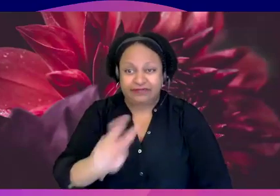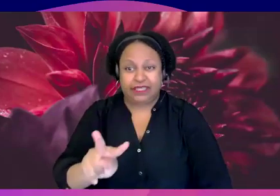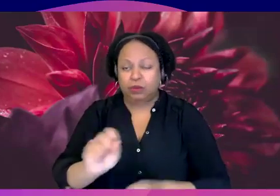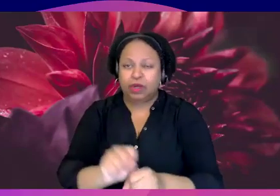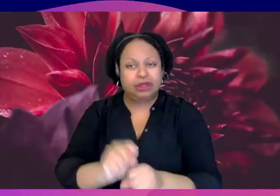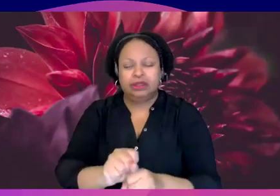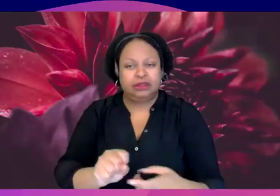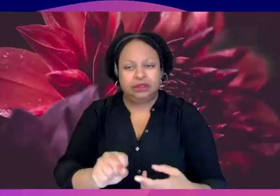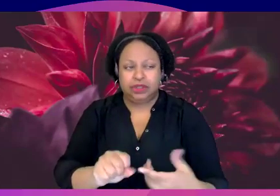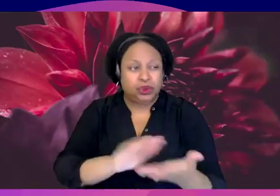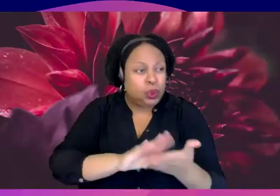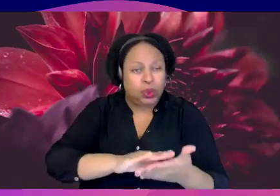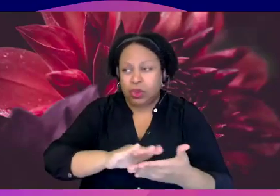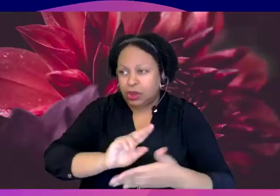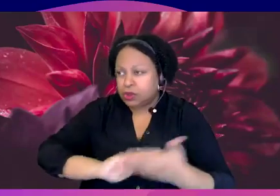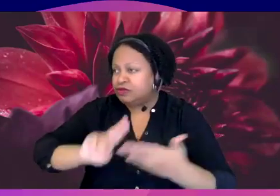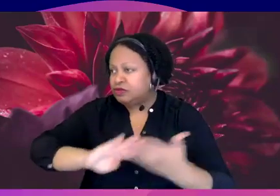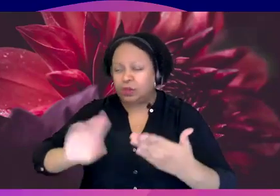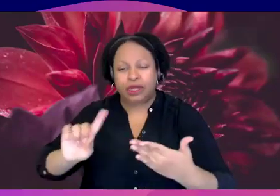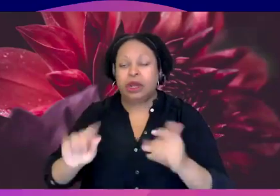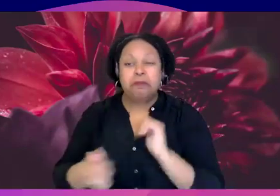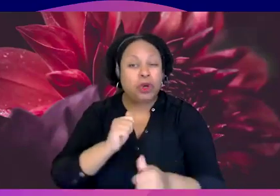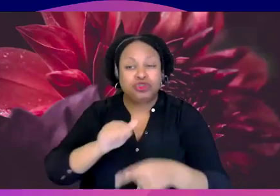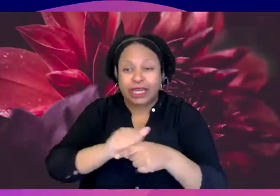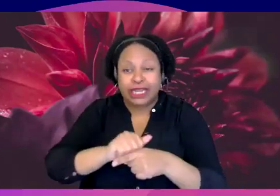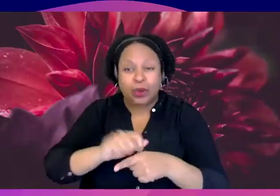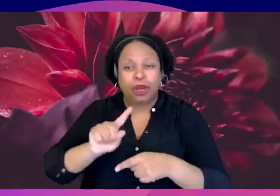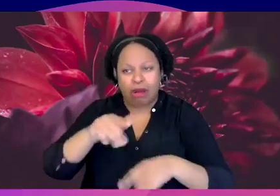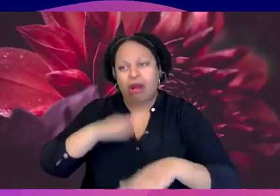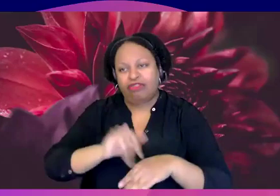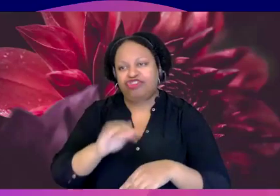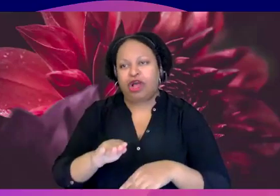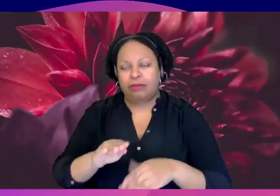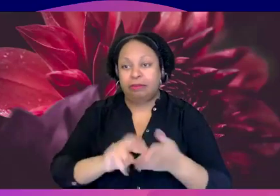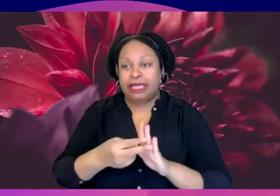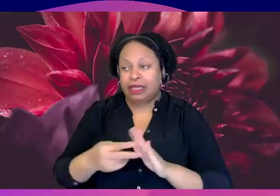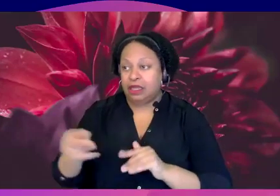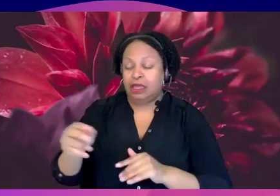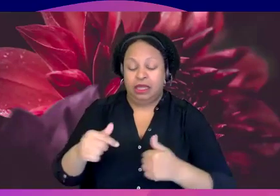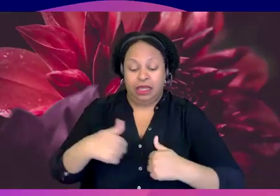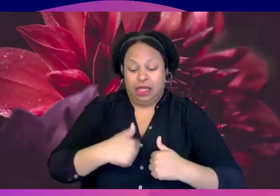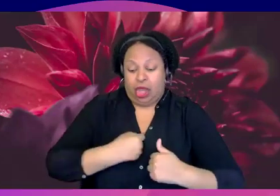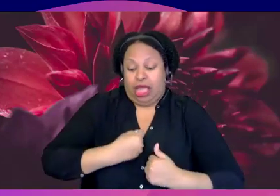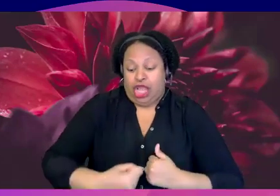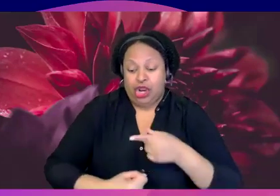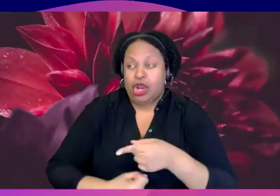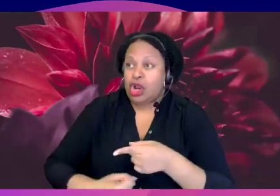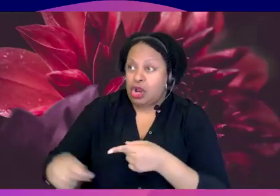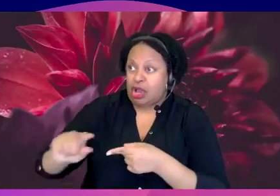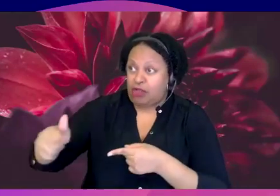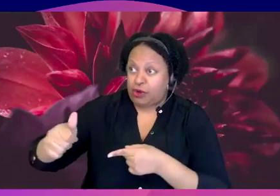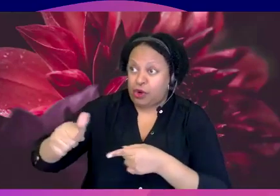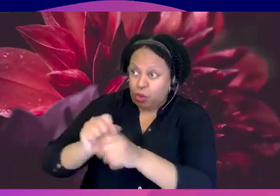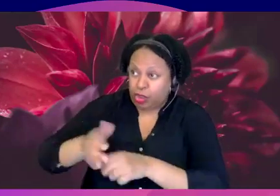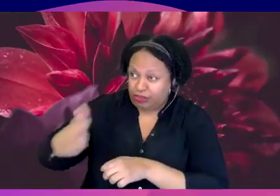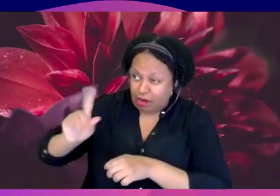of the training is on the job. It's shadowing, it's being trained by more seasoned counselors